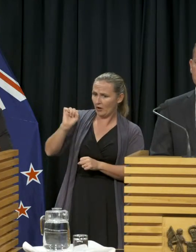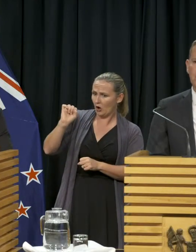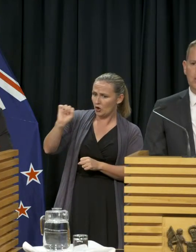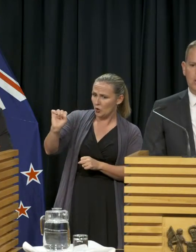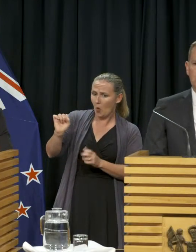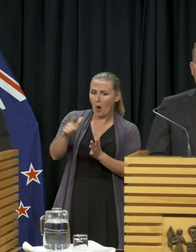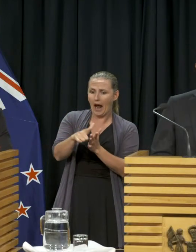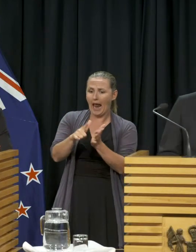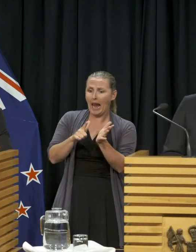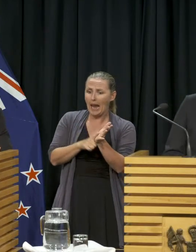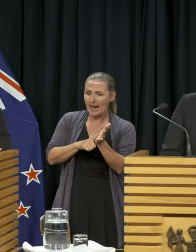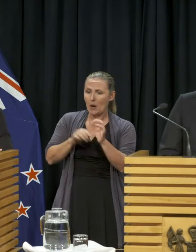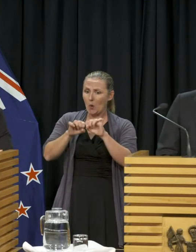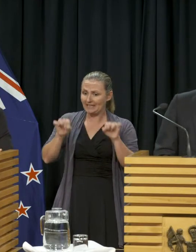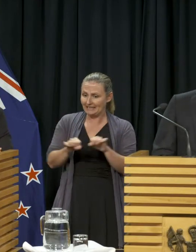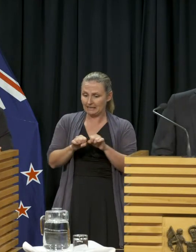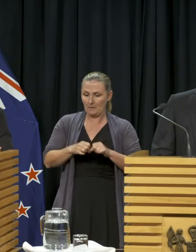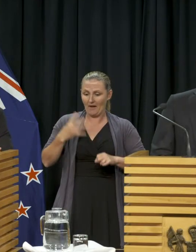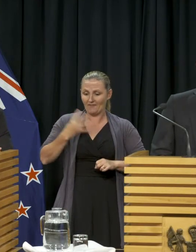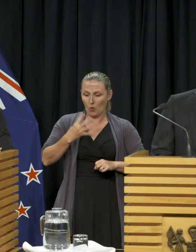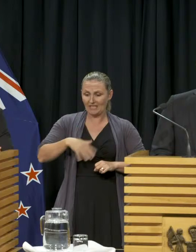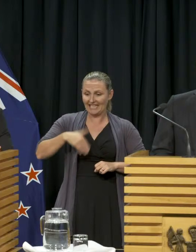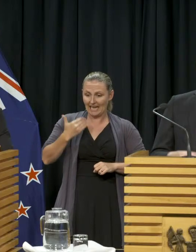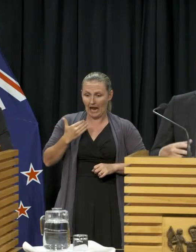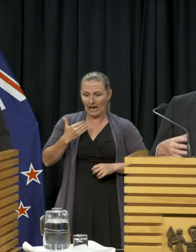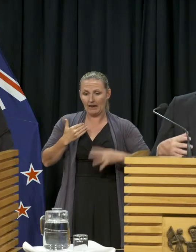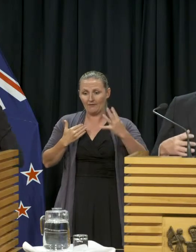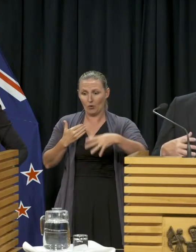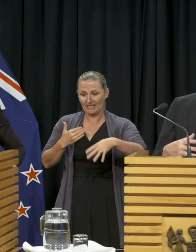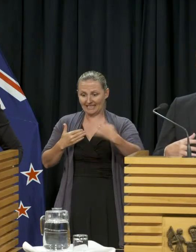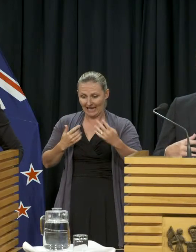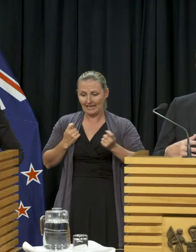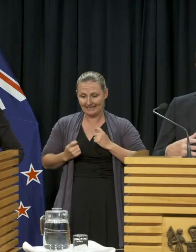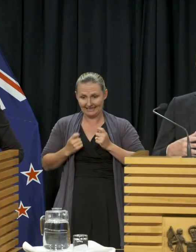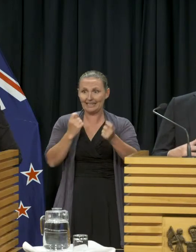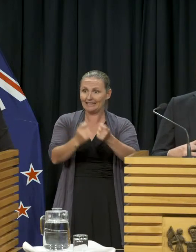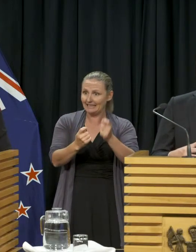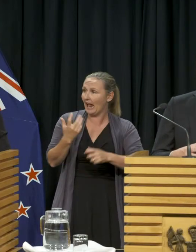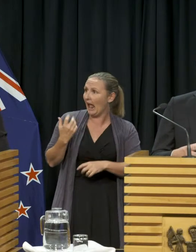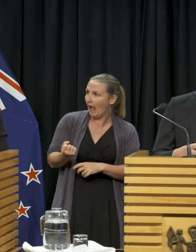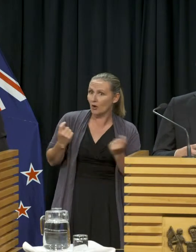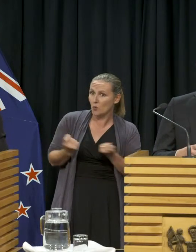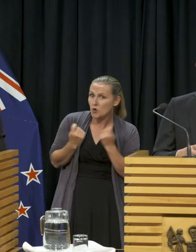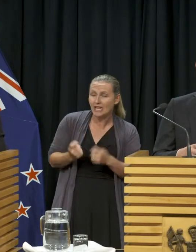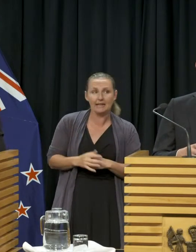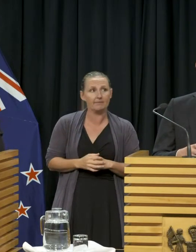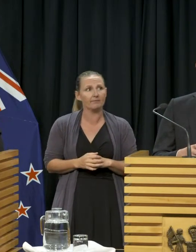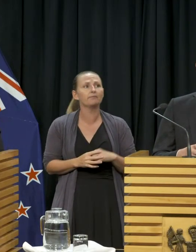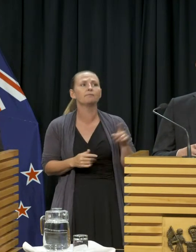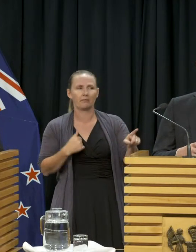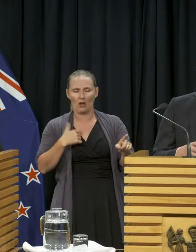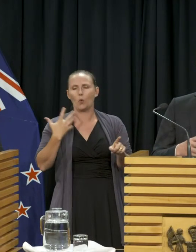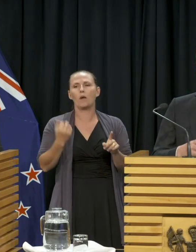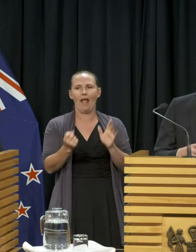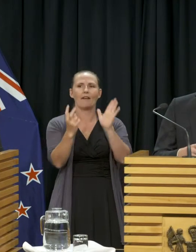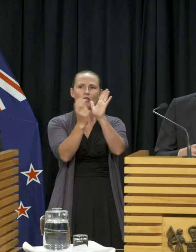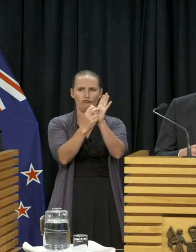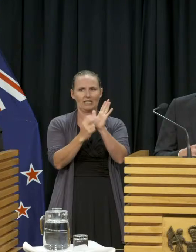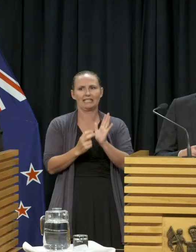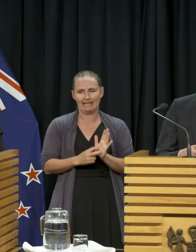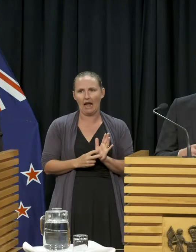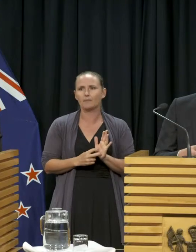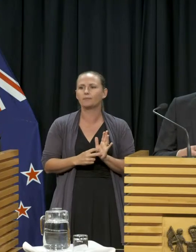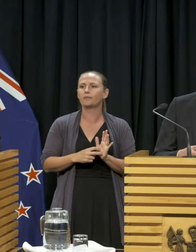tested every fortnight is actually occurring if he can't be confident in it? So we do have a register, about 12,000